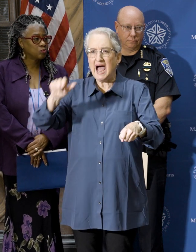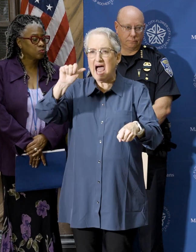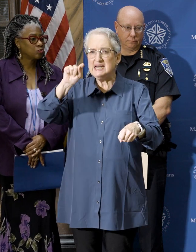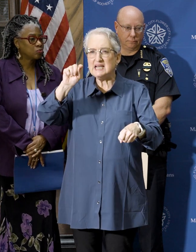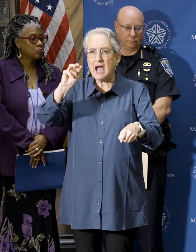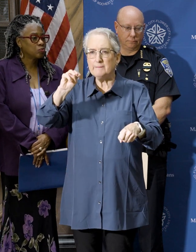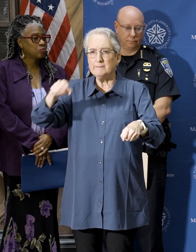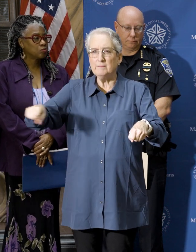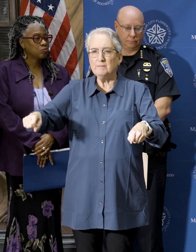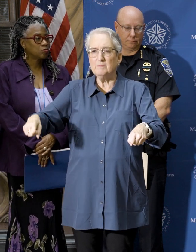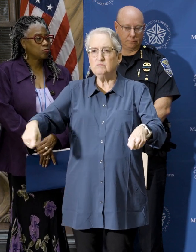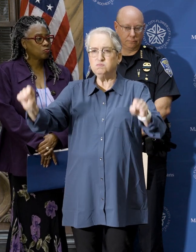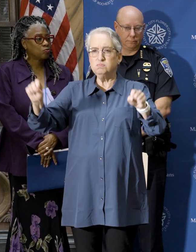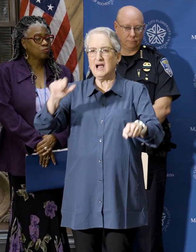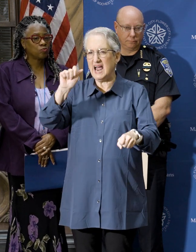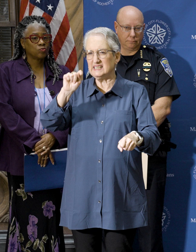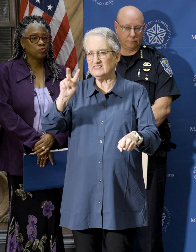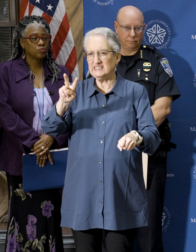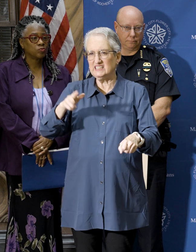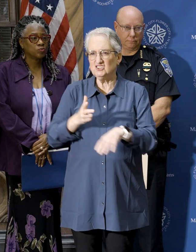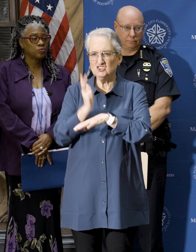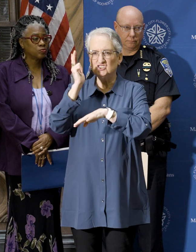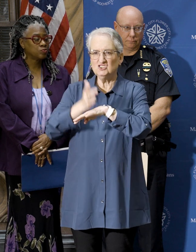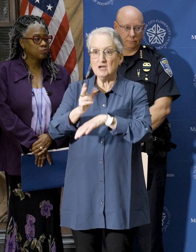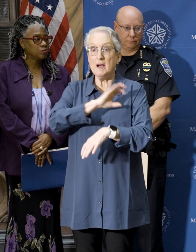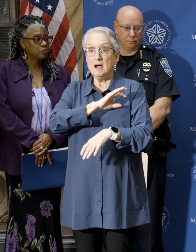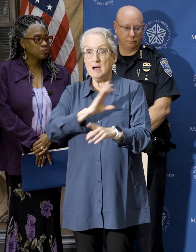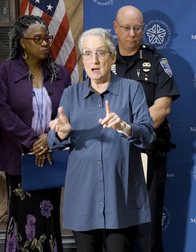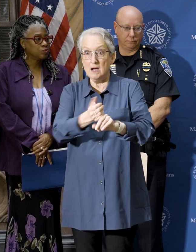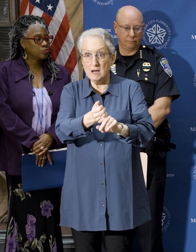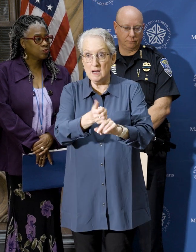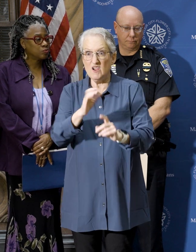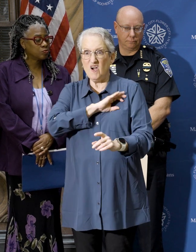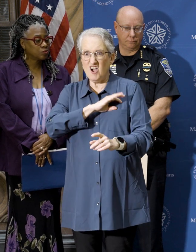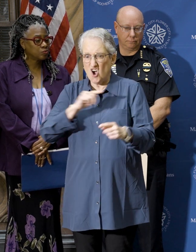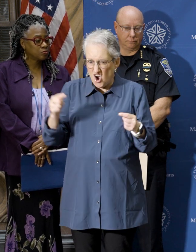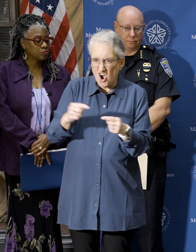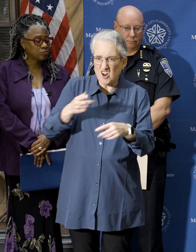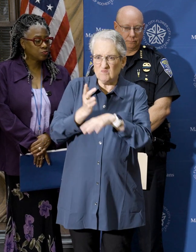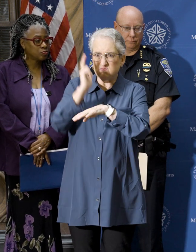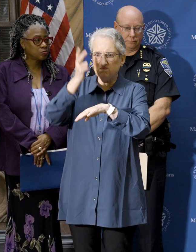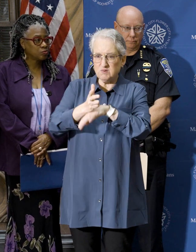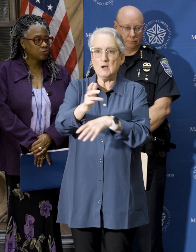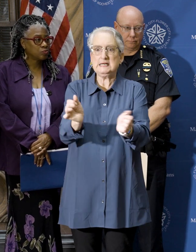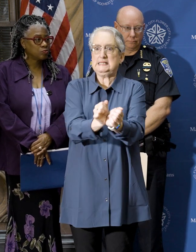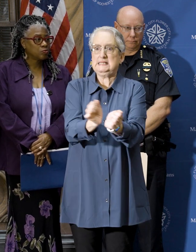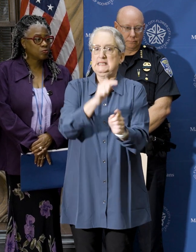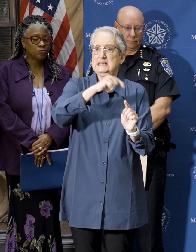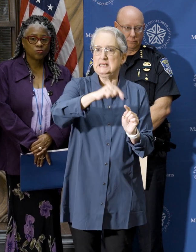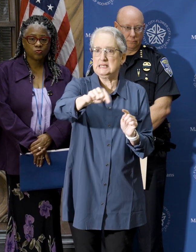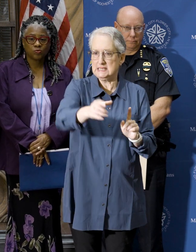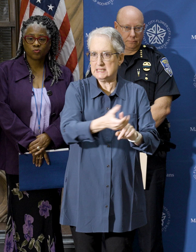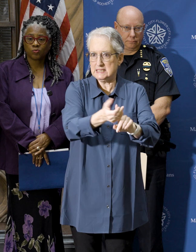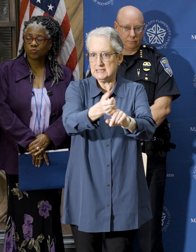police tried to break it up, our officers were injured, arrests were made, including arrests for criminal possession of a weapon. We